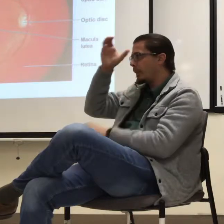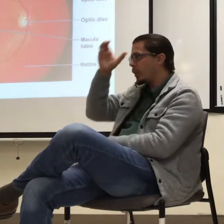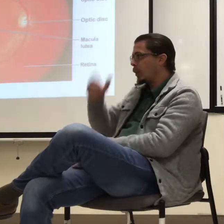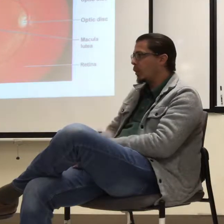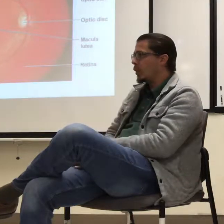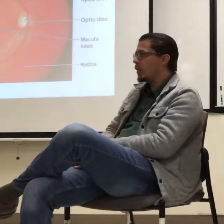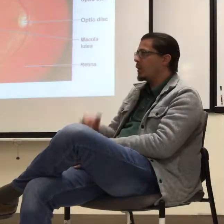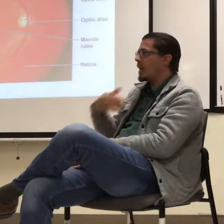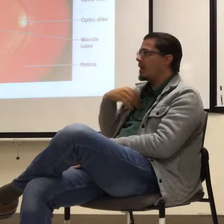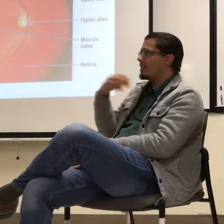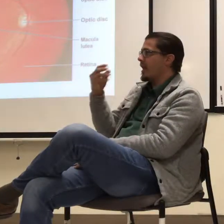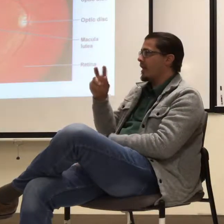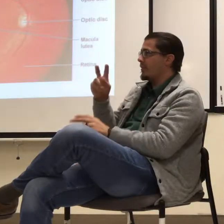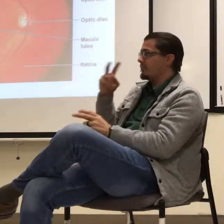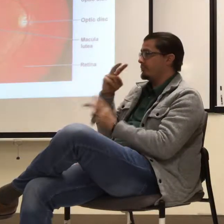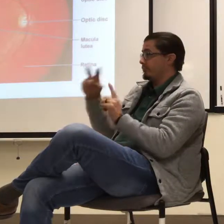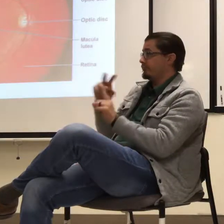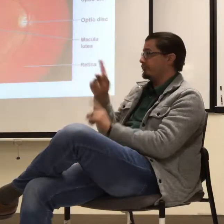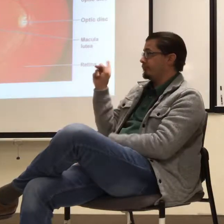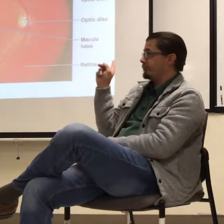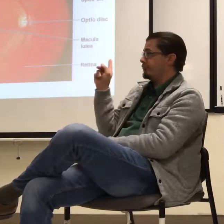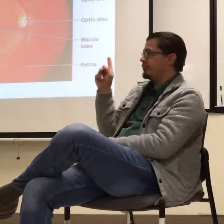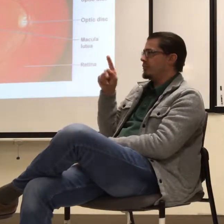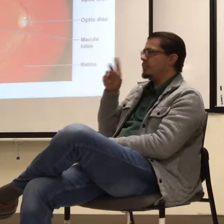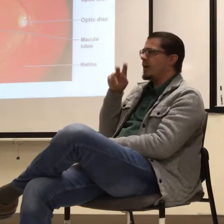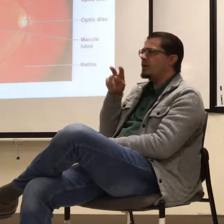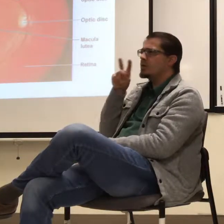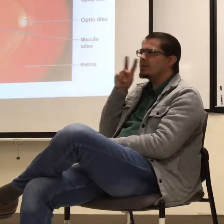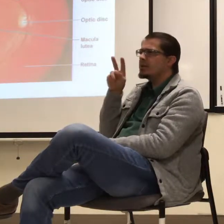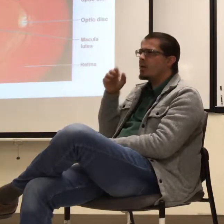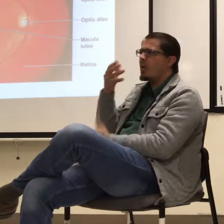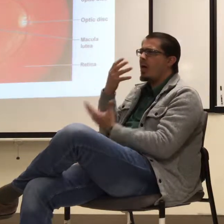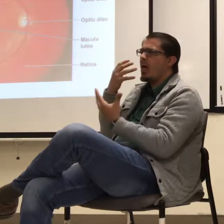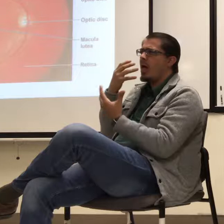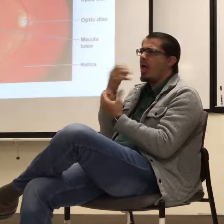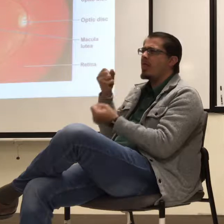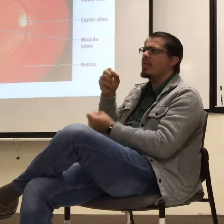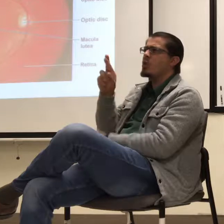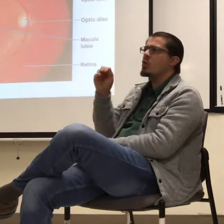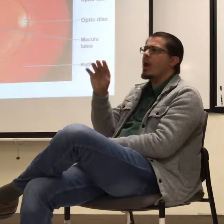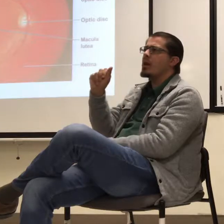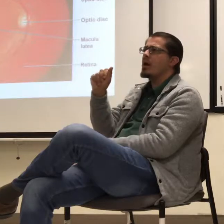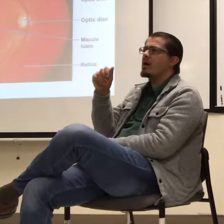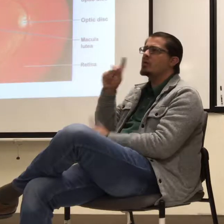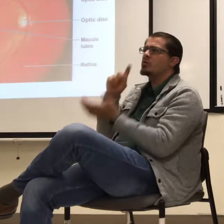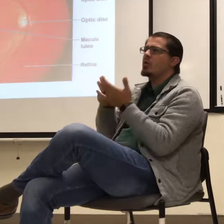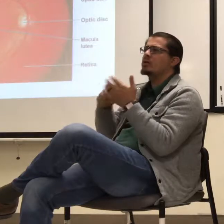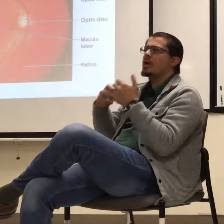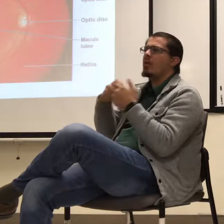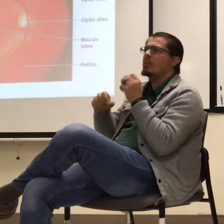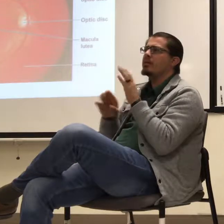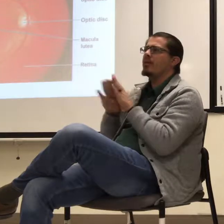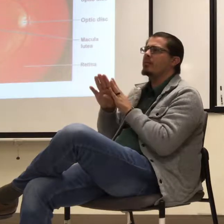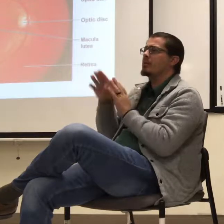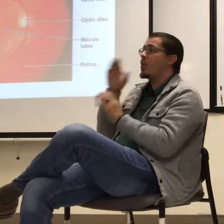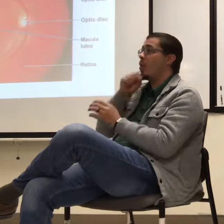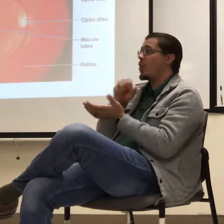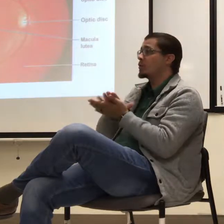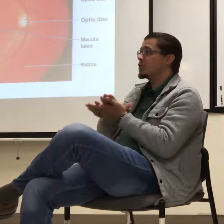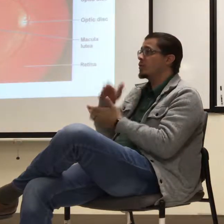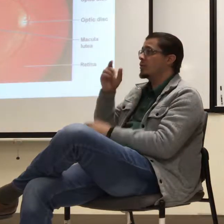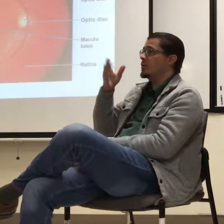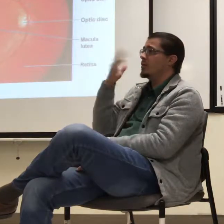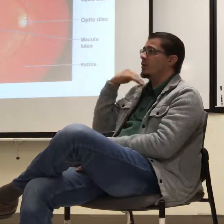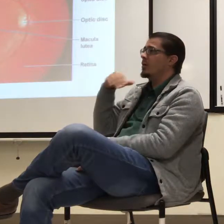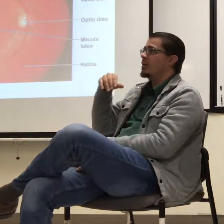And they get that view. They're trying to look at your healthy retina, see if there's any problems developing. The other way, the old school way they used to do is they used to